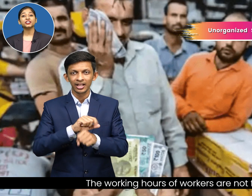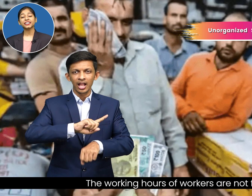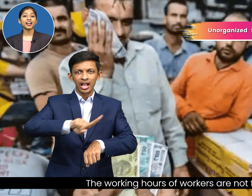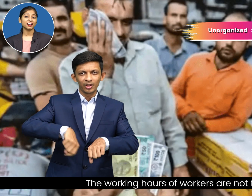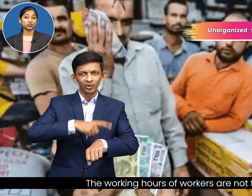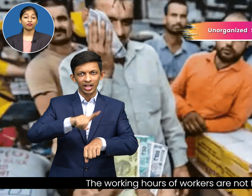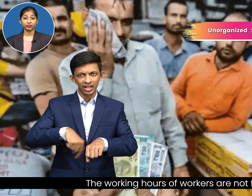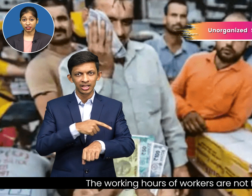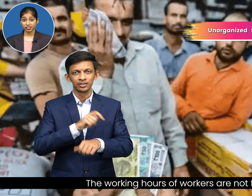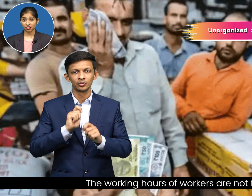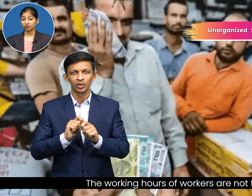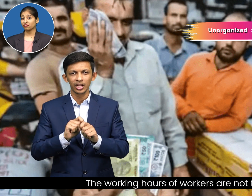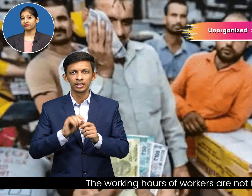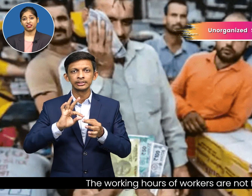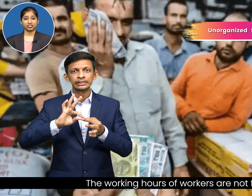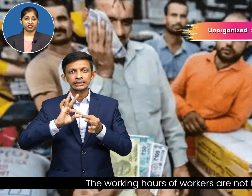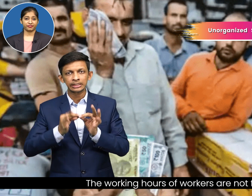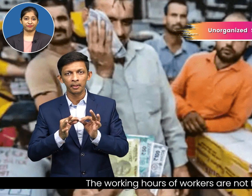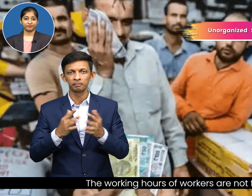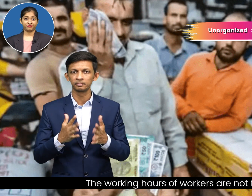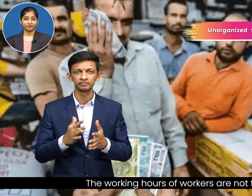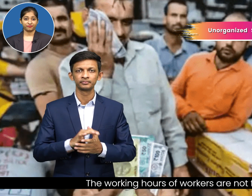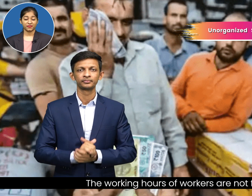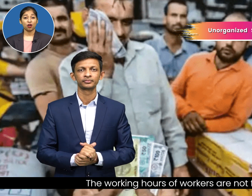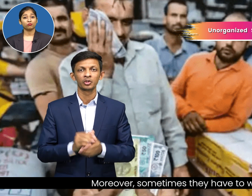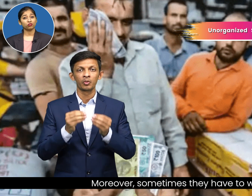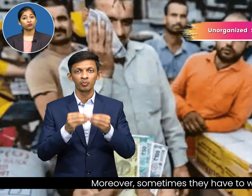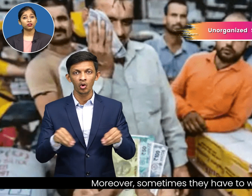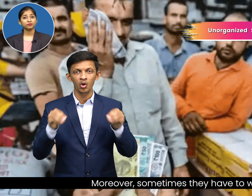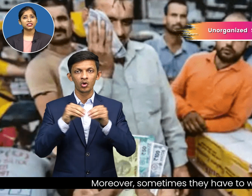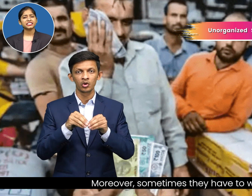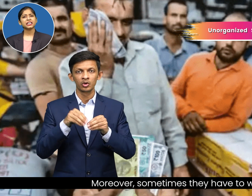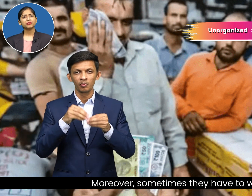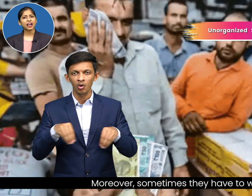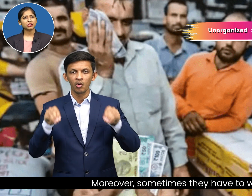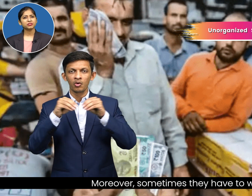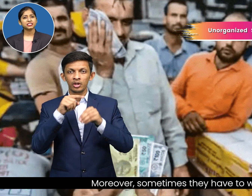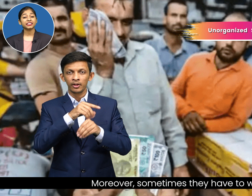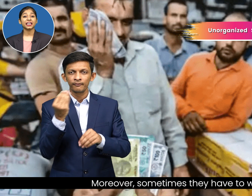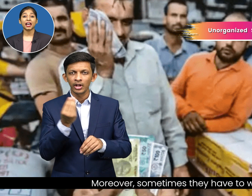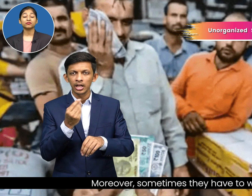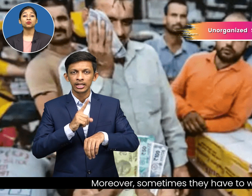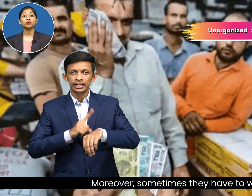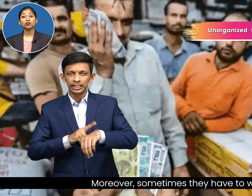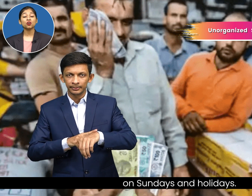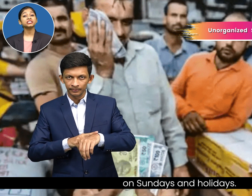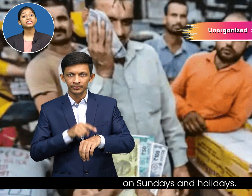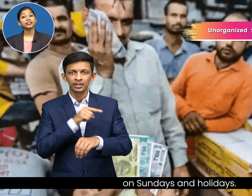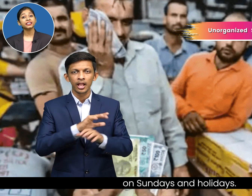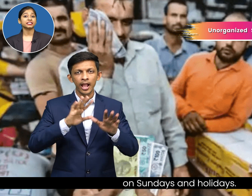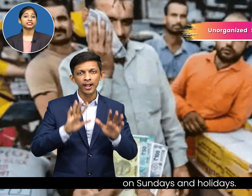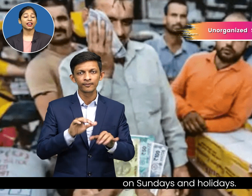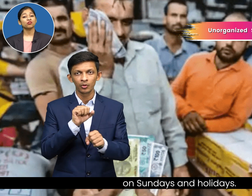The working hours of workers are not fixed. Moreover, sometimes they have to work